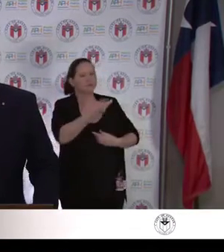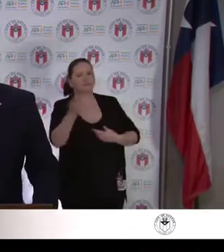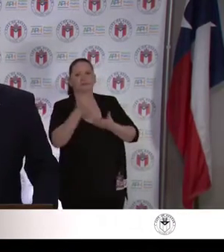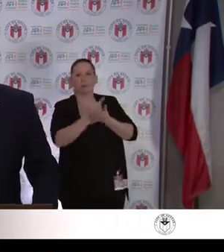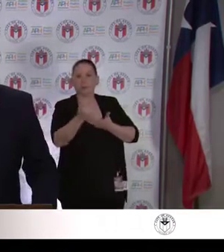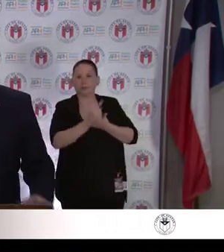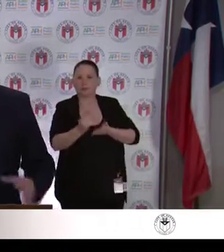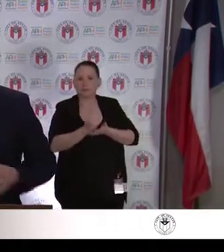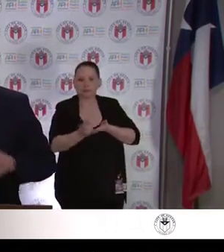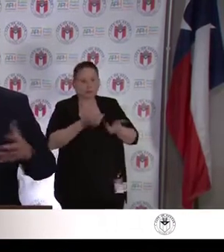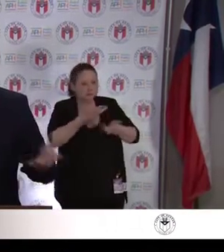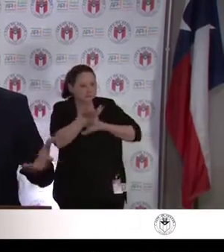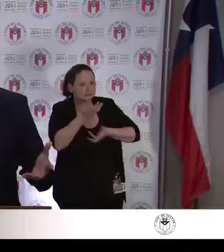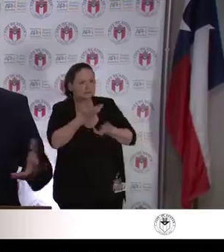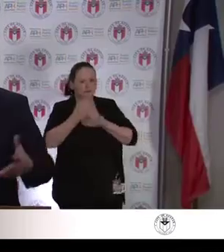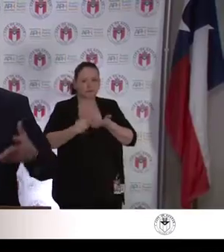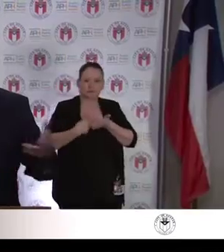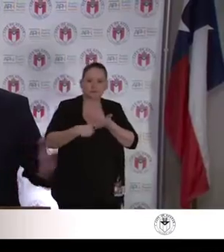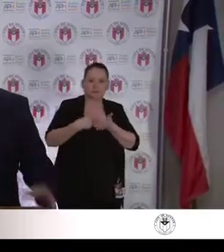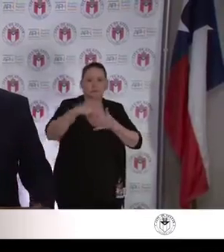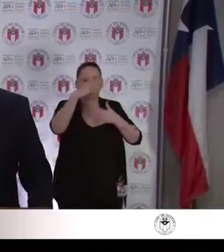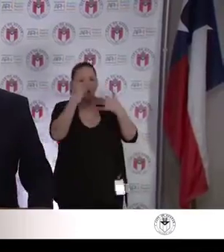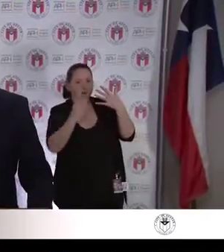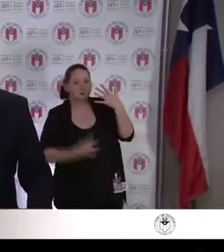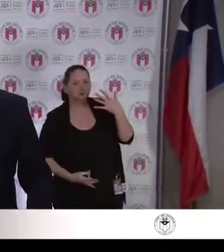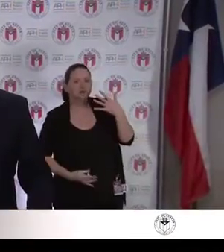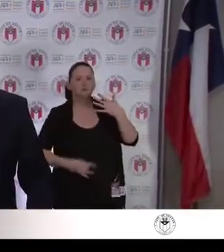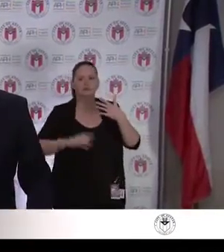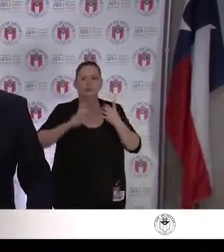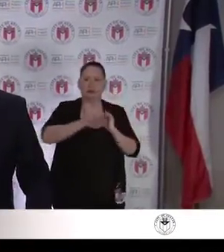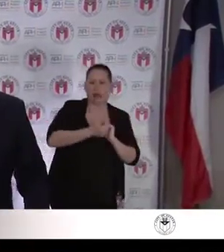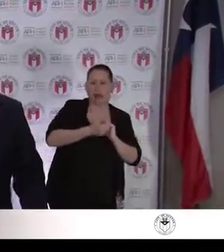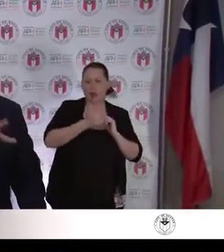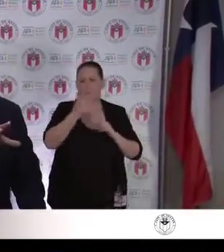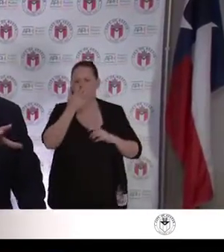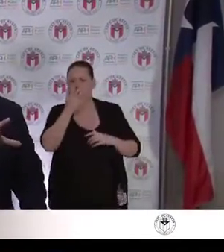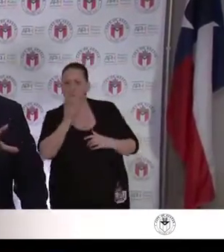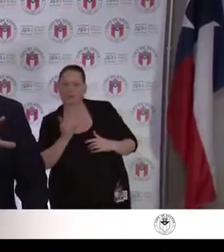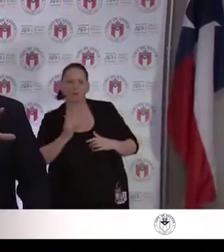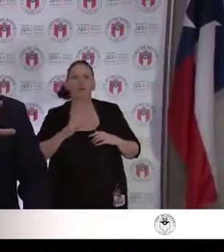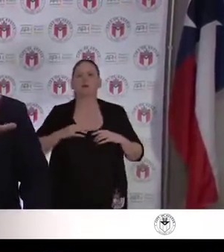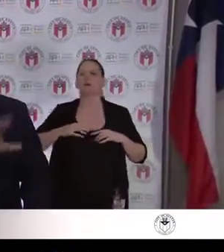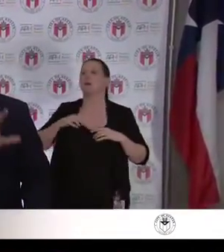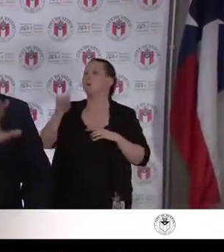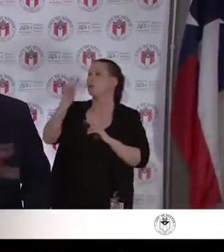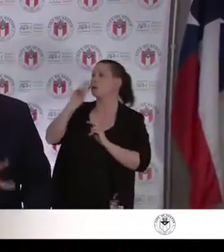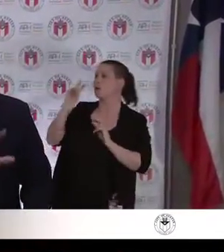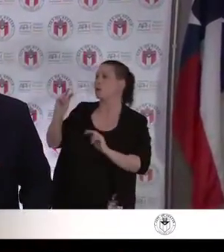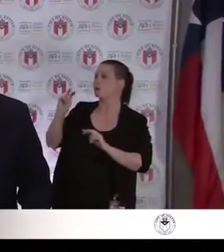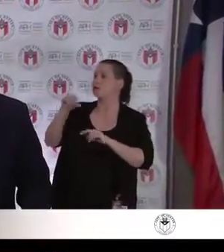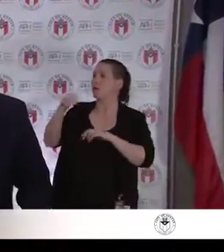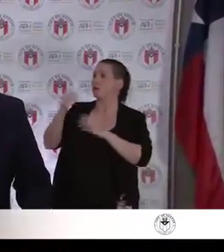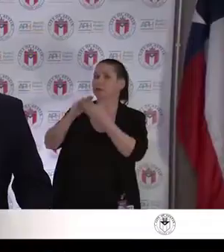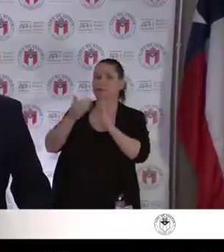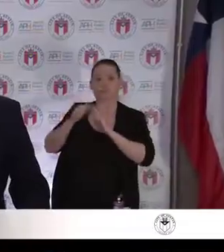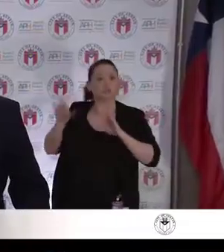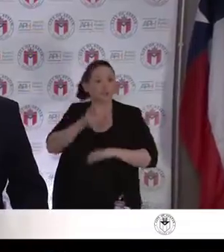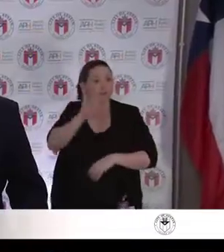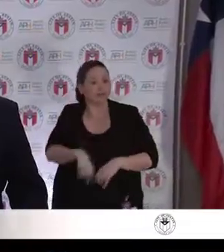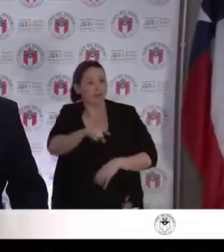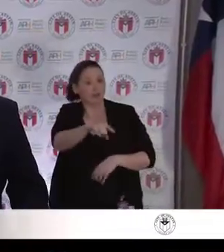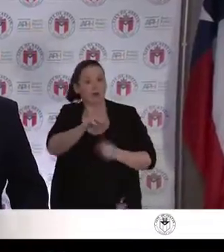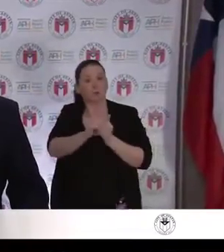conversation discussing all of the different options and permutations. We looked at the cities that were doing just that